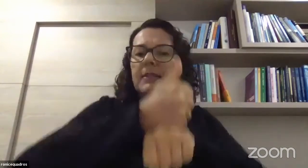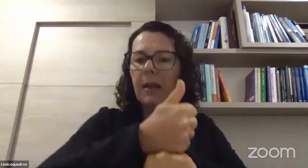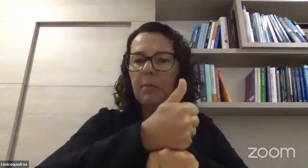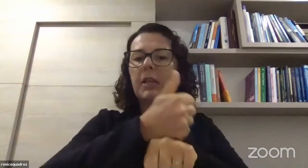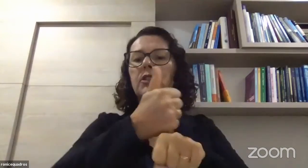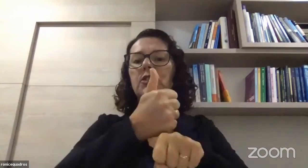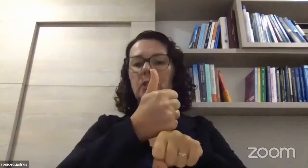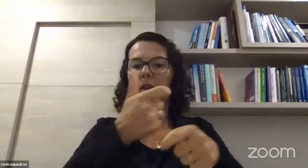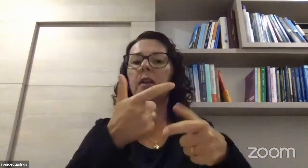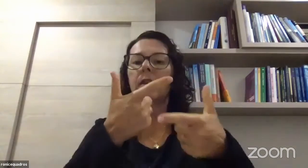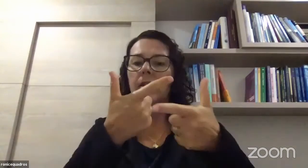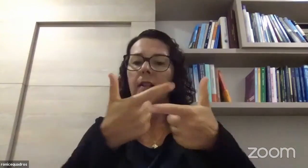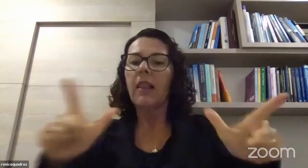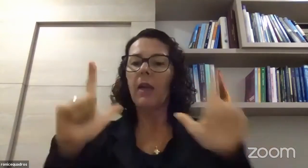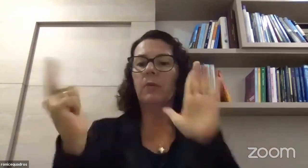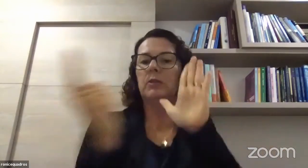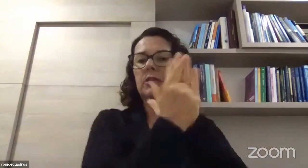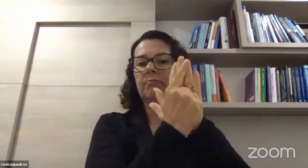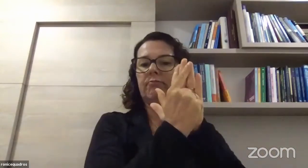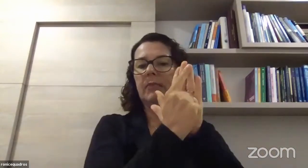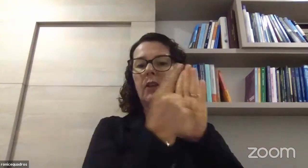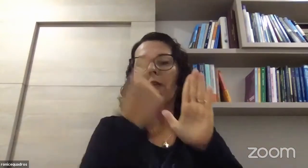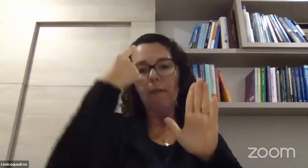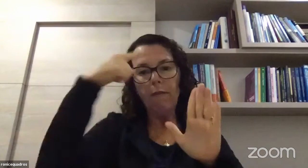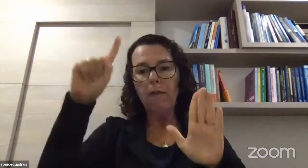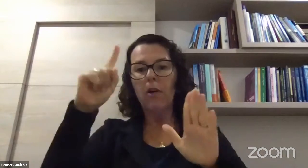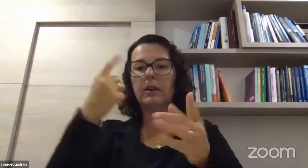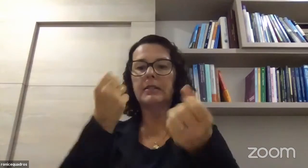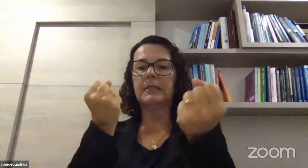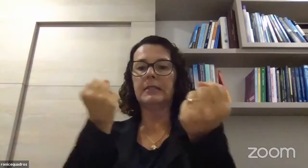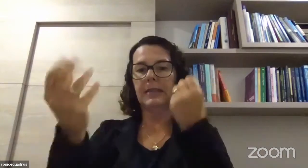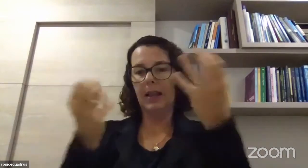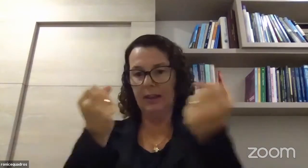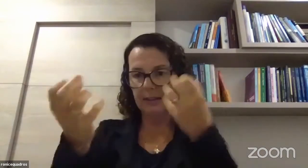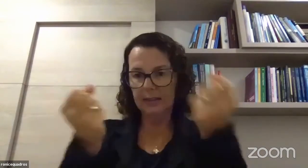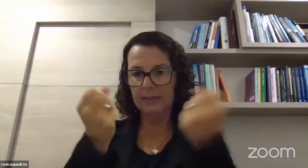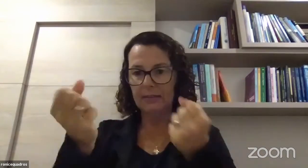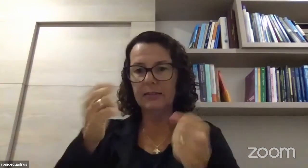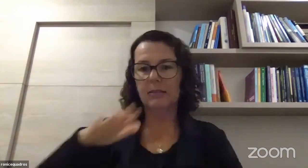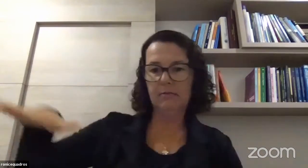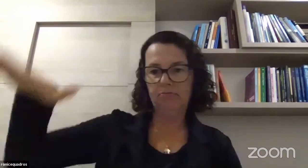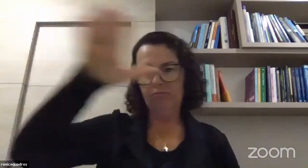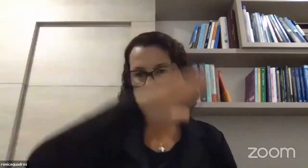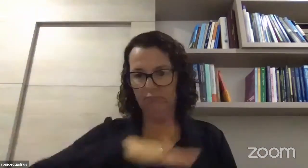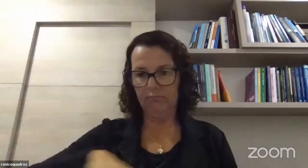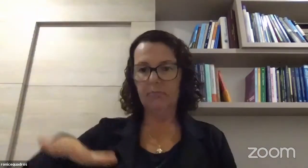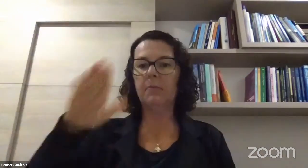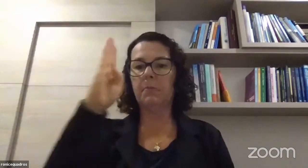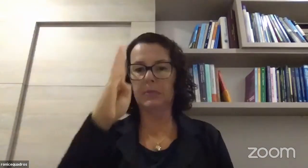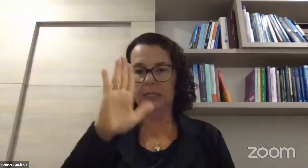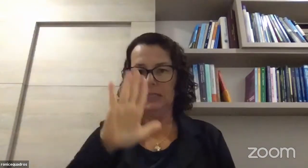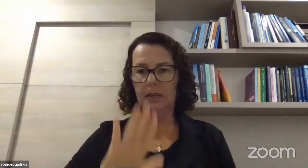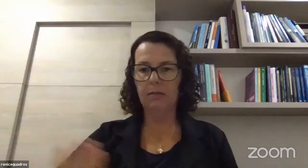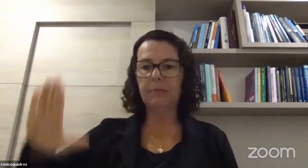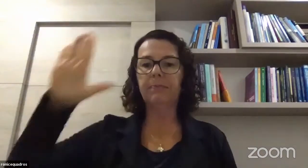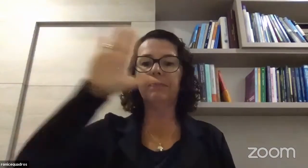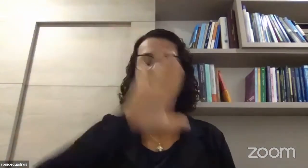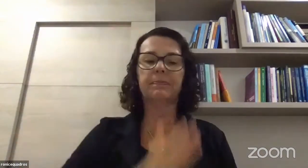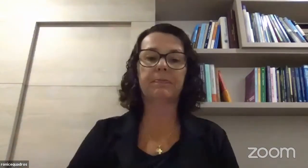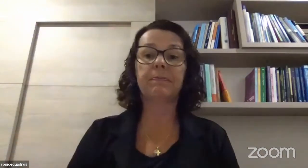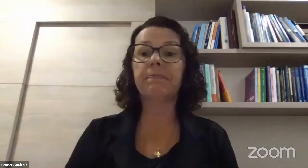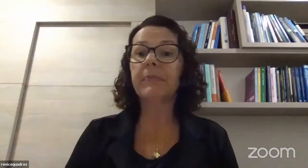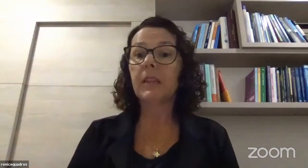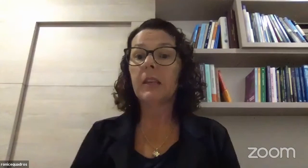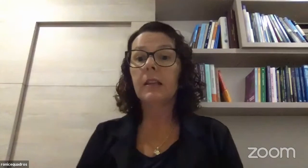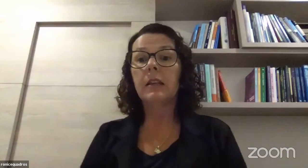this planning process and how associations establish various laws in relation to